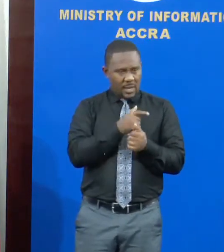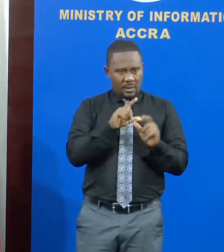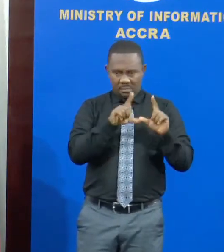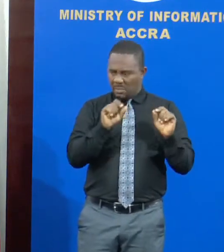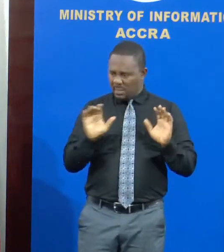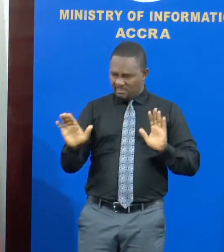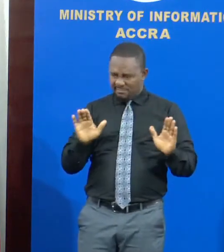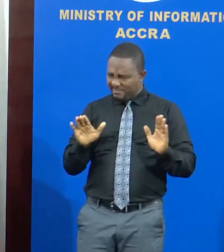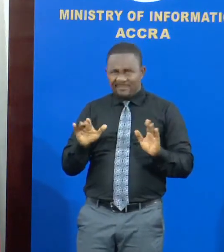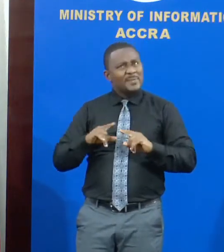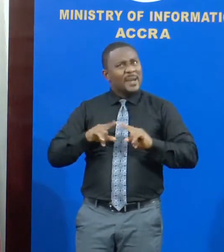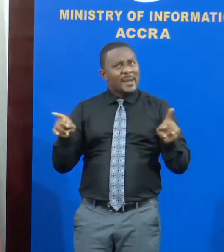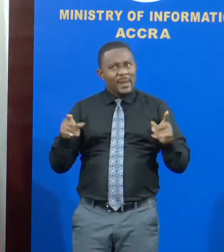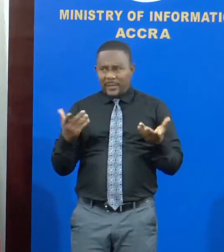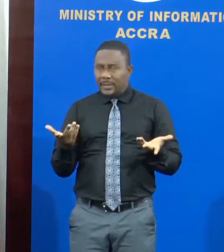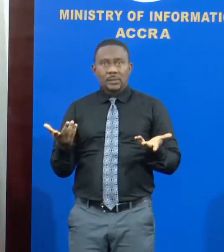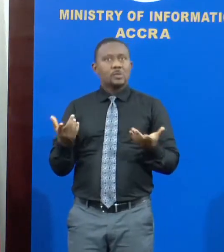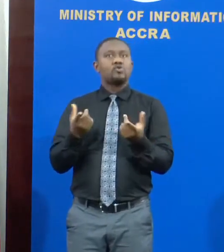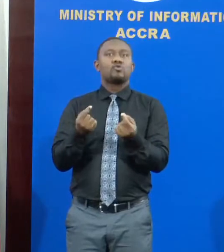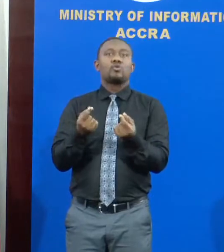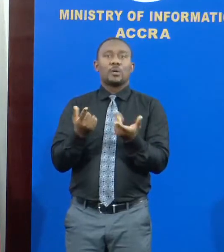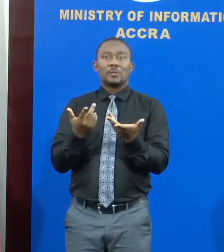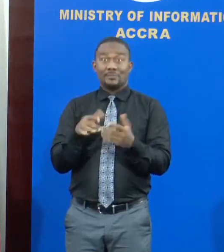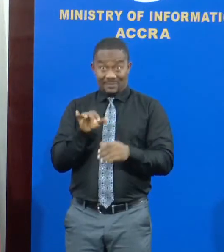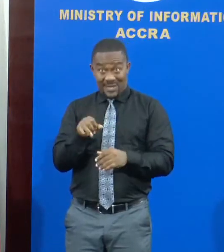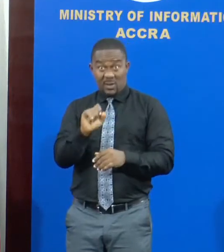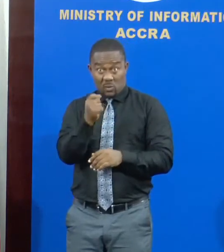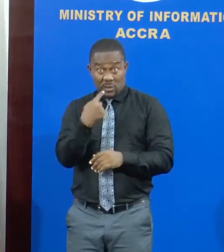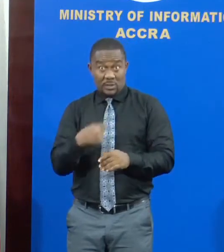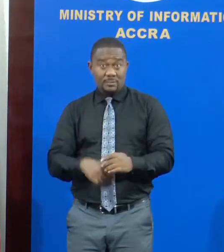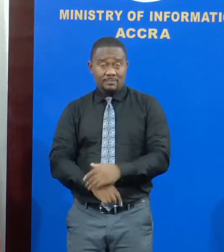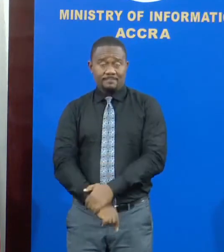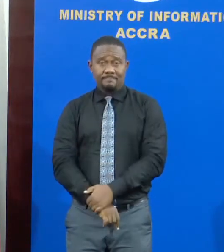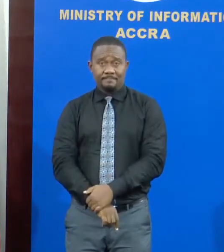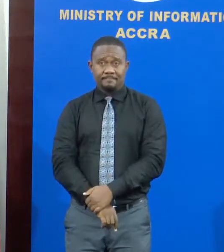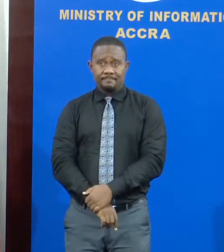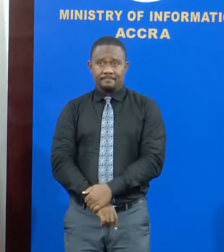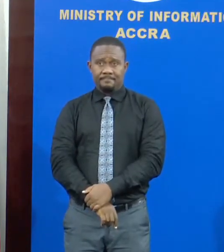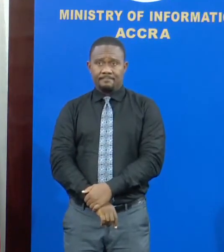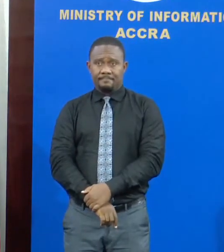NIA would have and what SSNIT will have. You see,